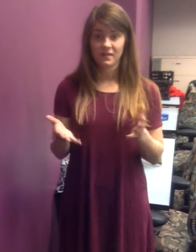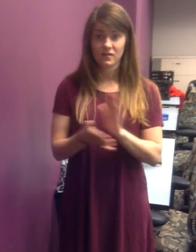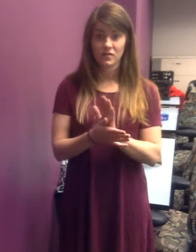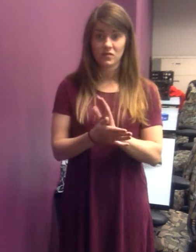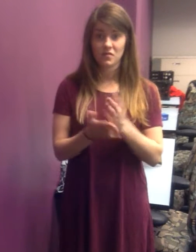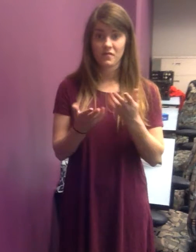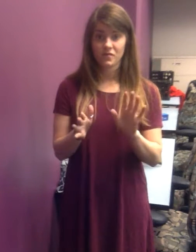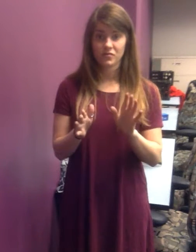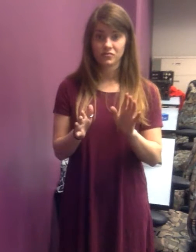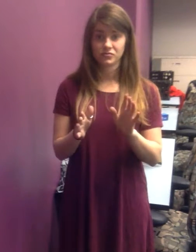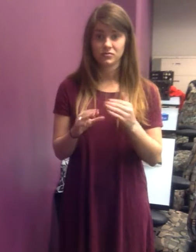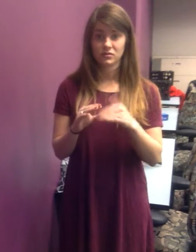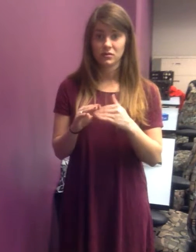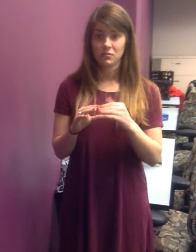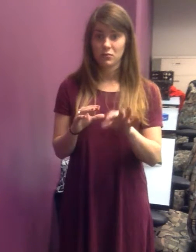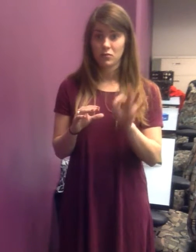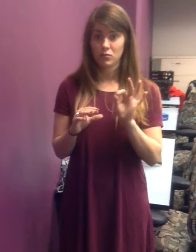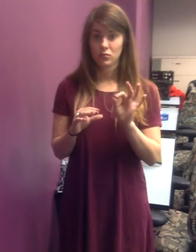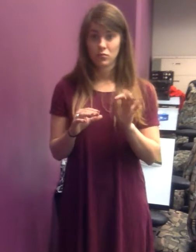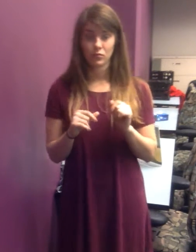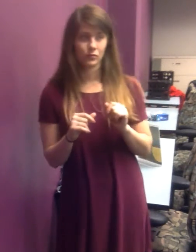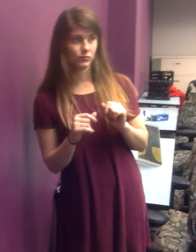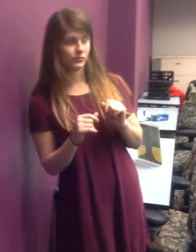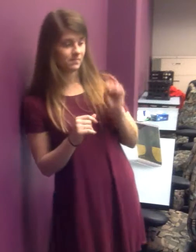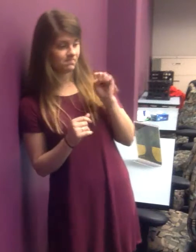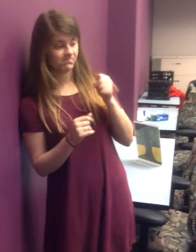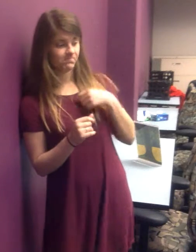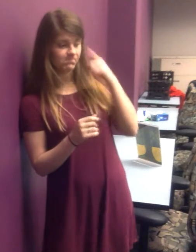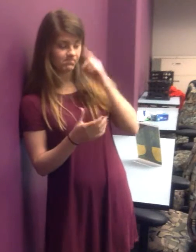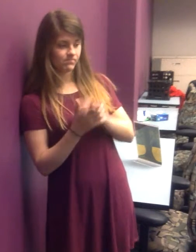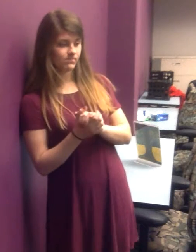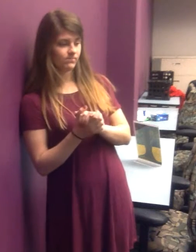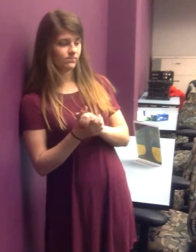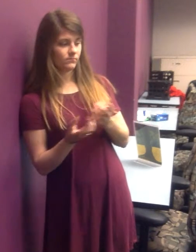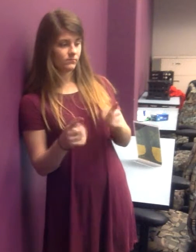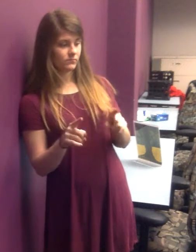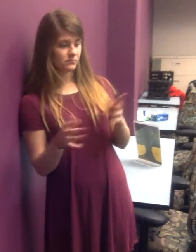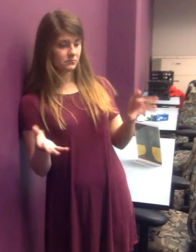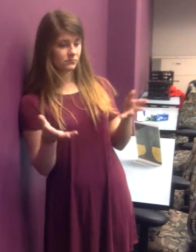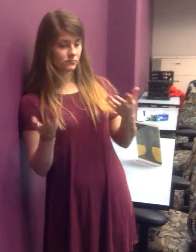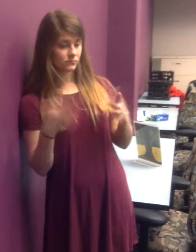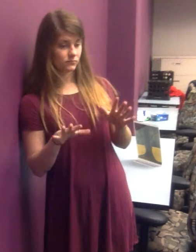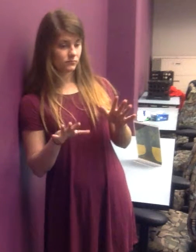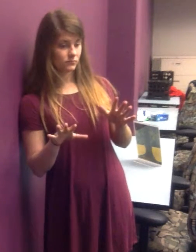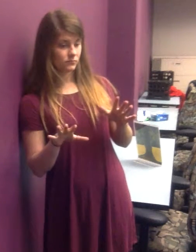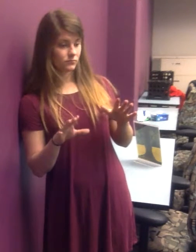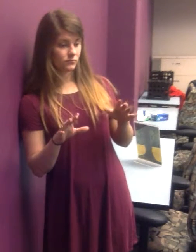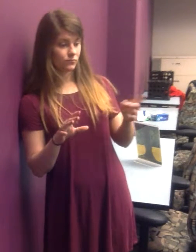my emails with you. And, you know, I'll just deal with that. As a climate scientist, I think a lot about